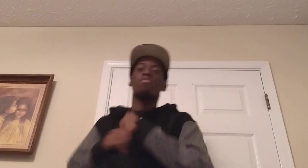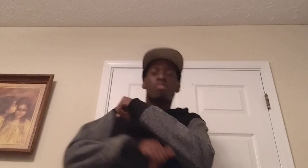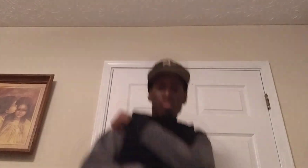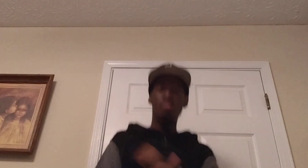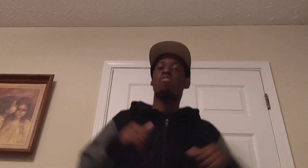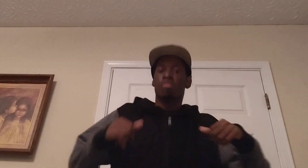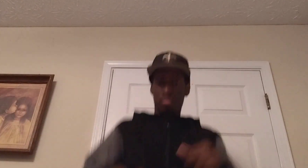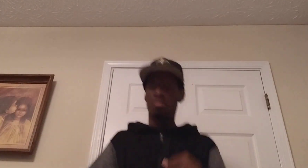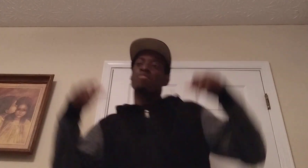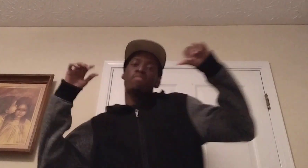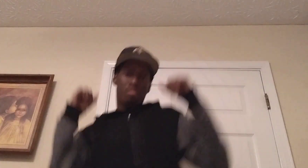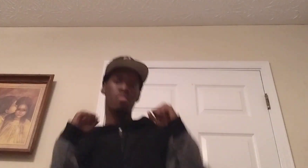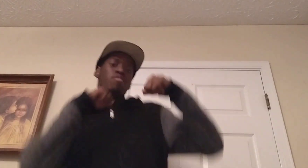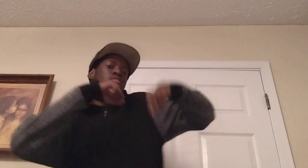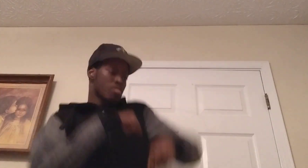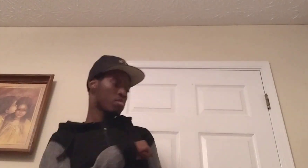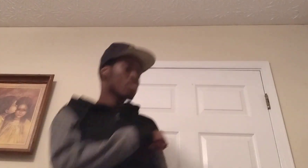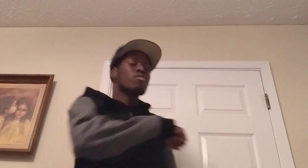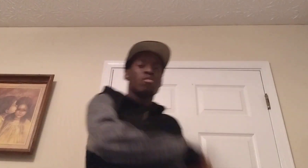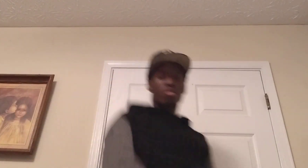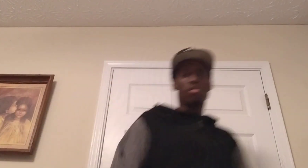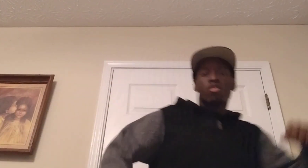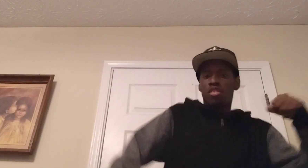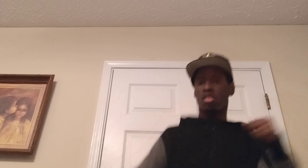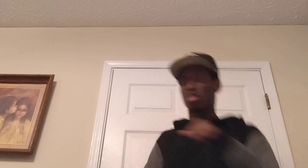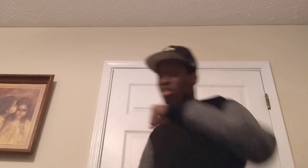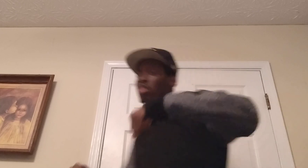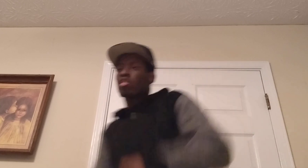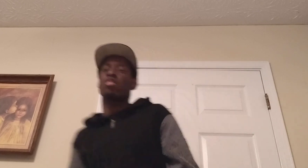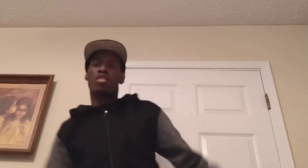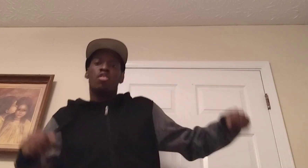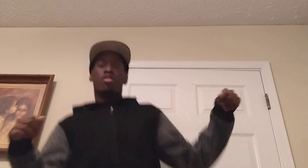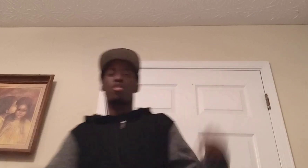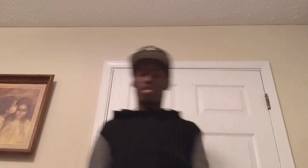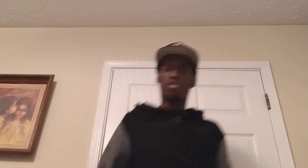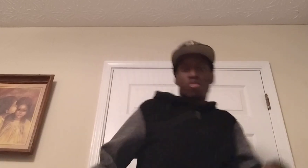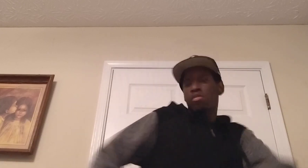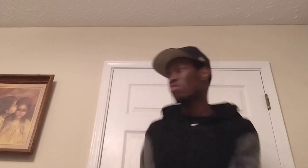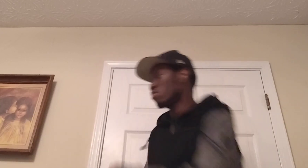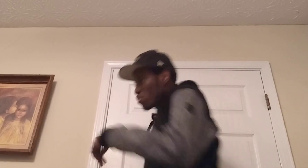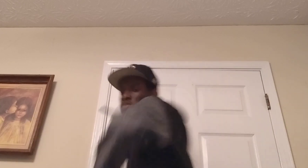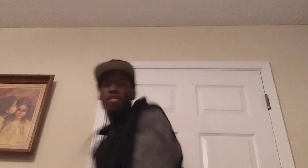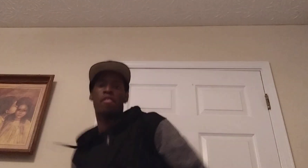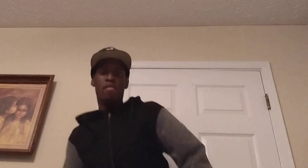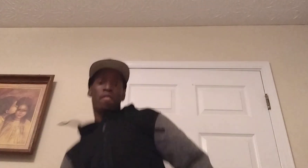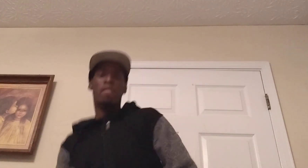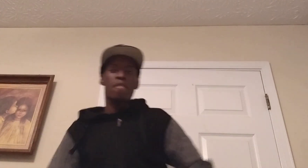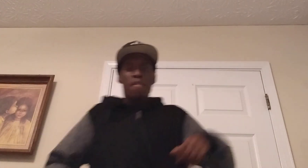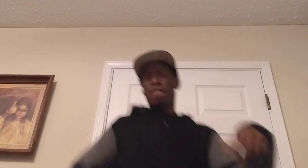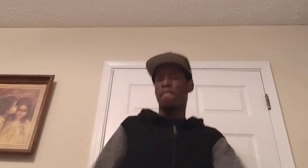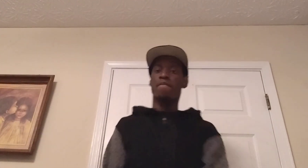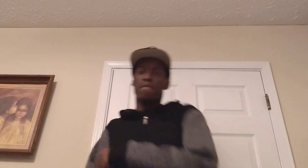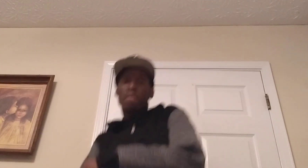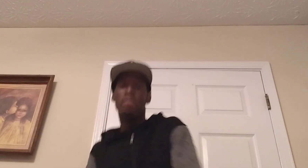gonna tear your ass up. I know that I'm carrying on. Never mind if I'm